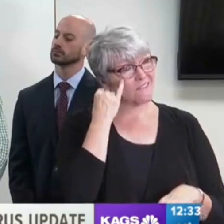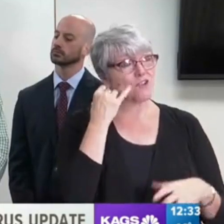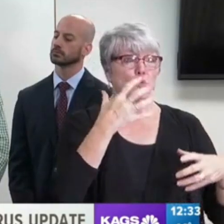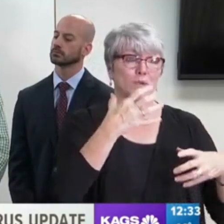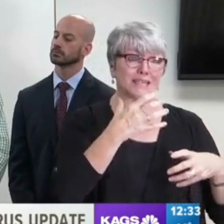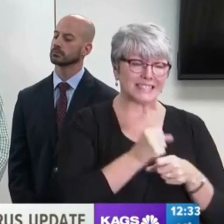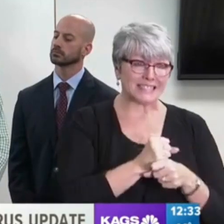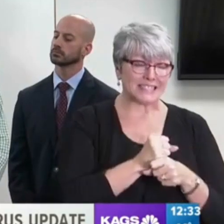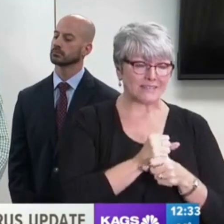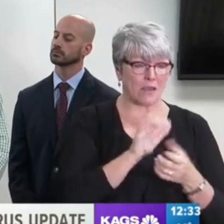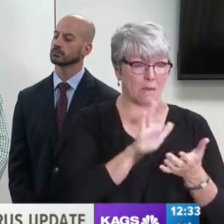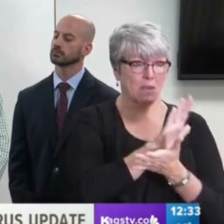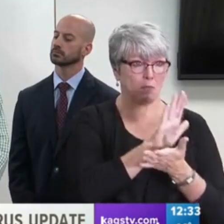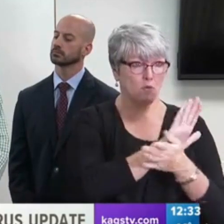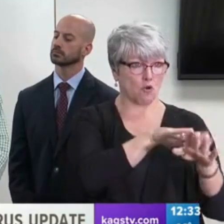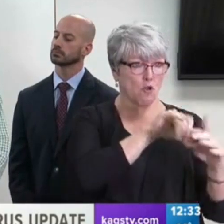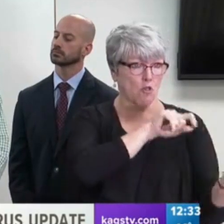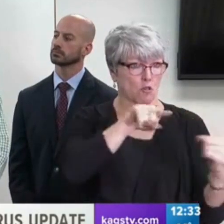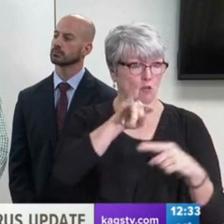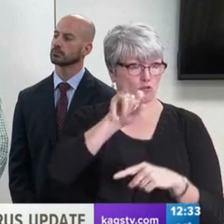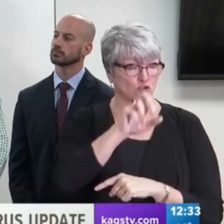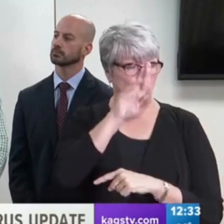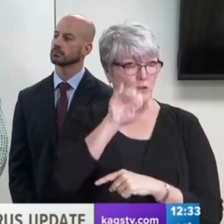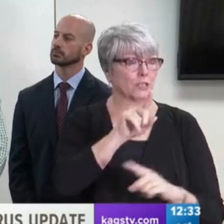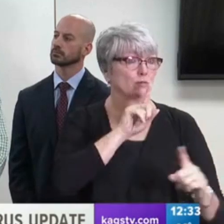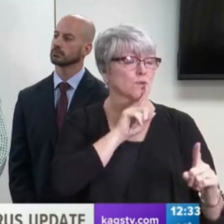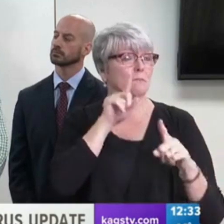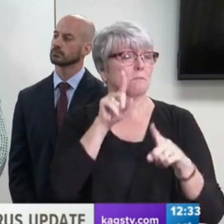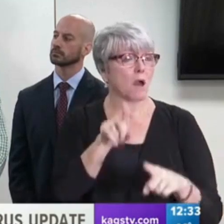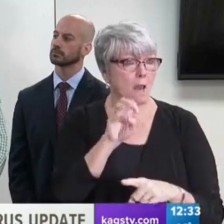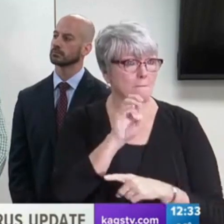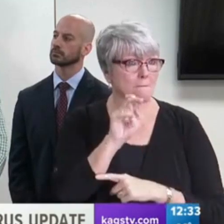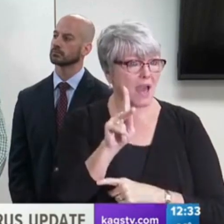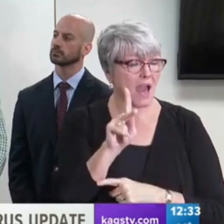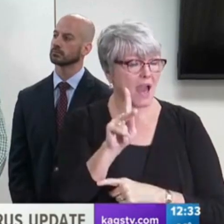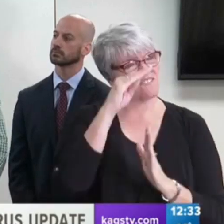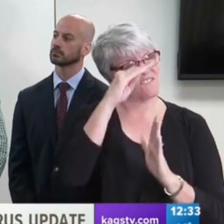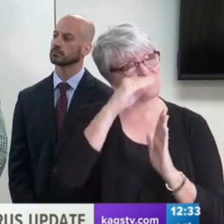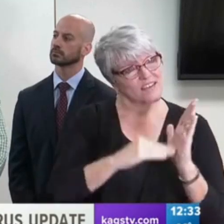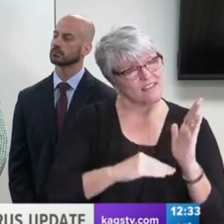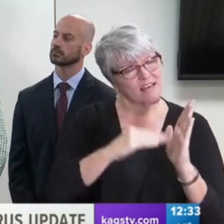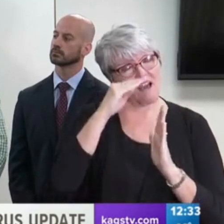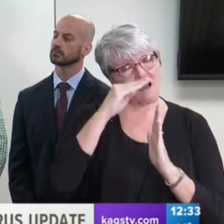receive a jury summons, you need to respond back to it and fill out